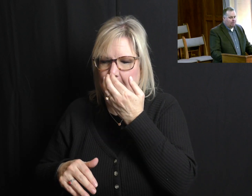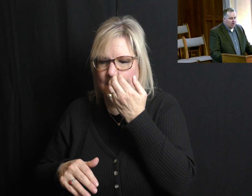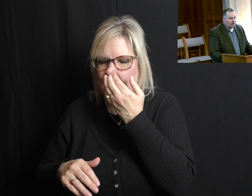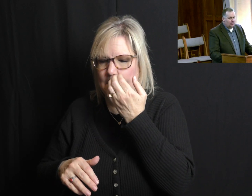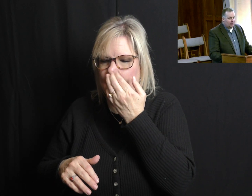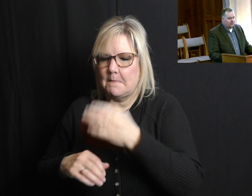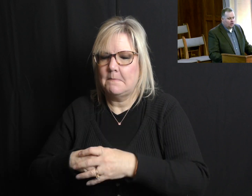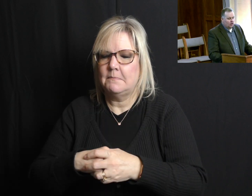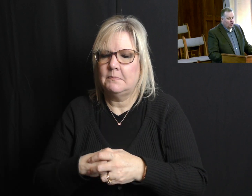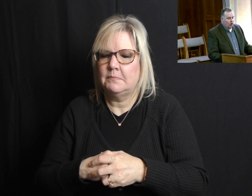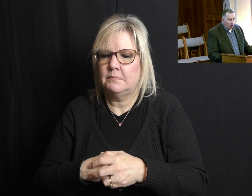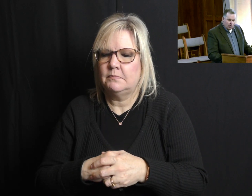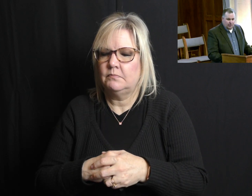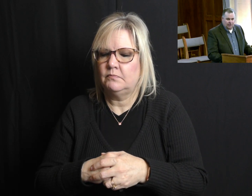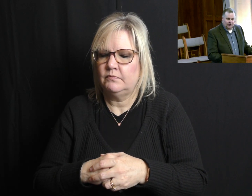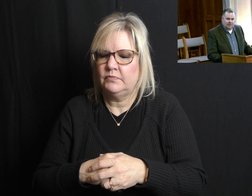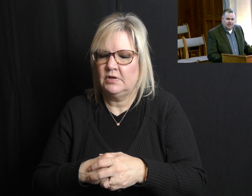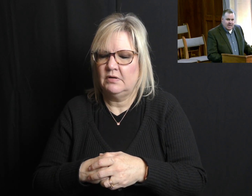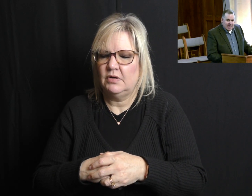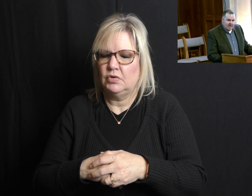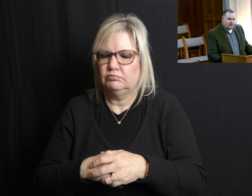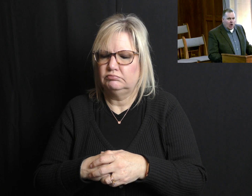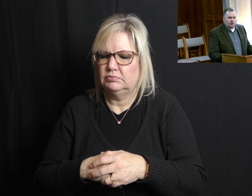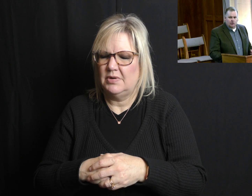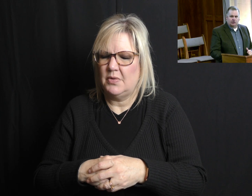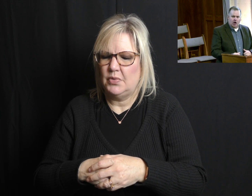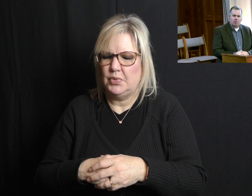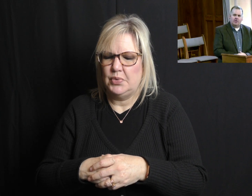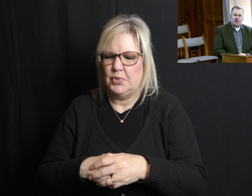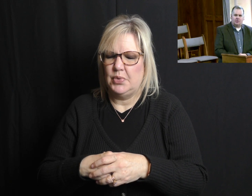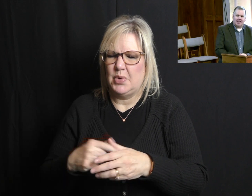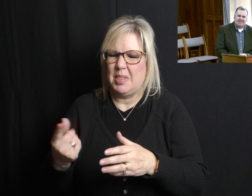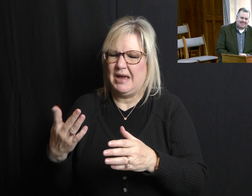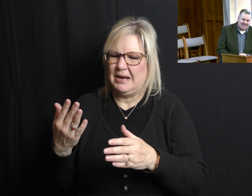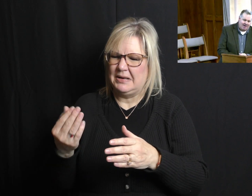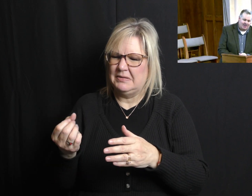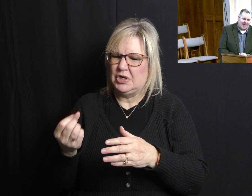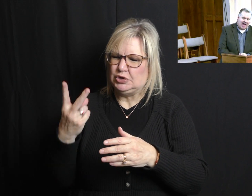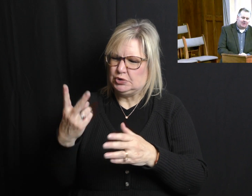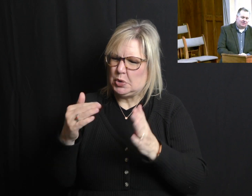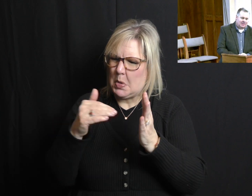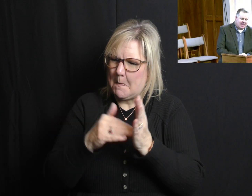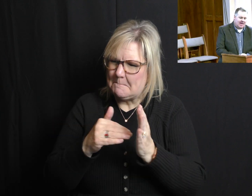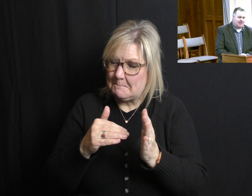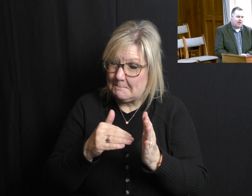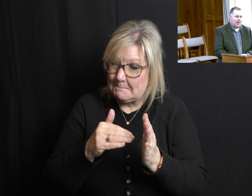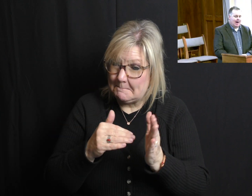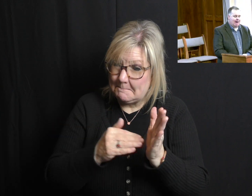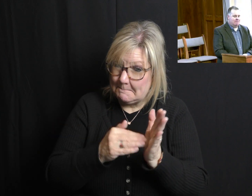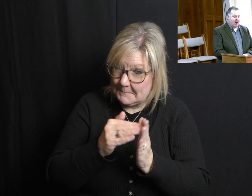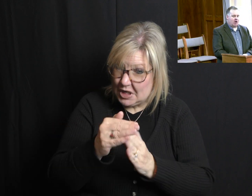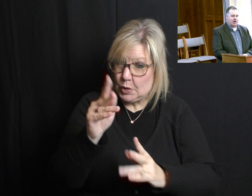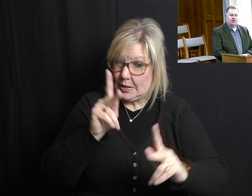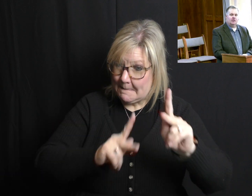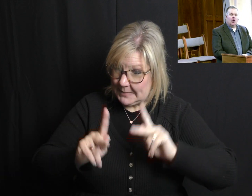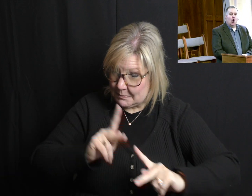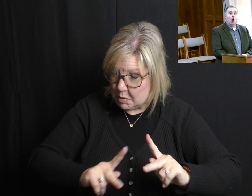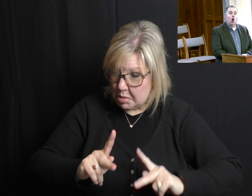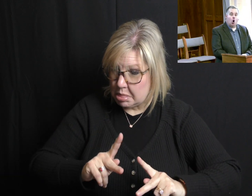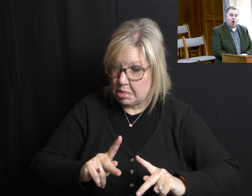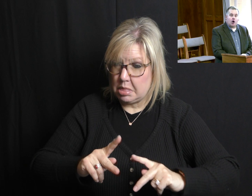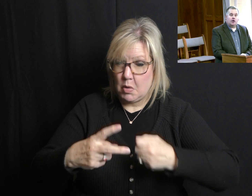are compulsive hoarders. It is also determined that as many as 7 out of 10